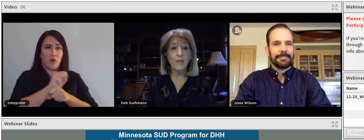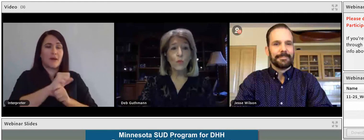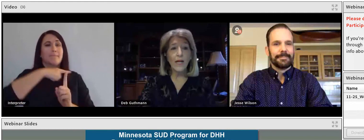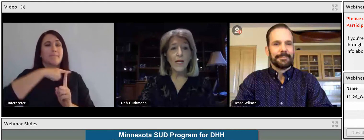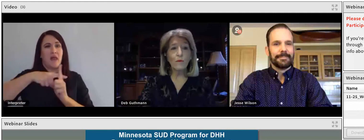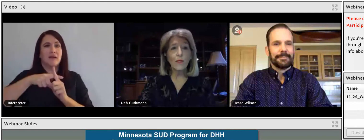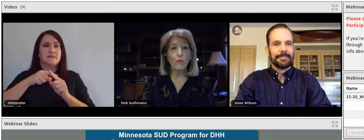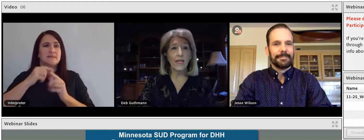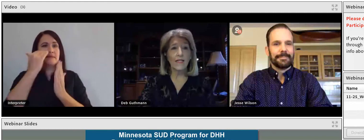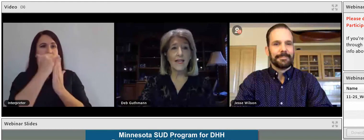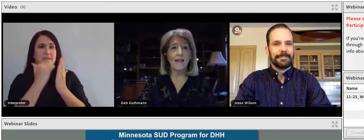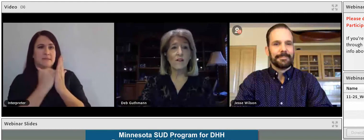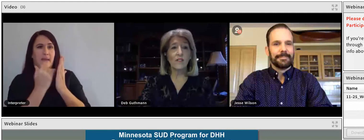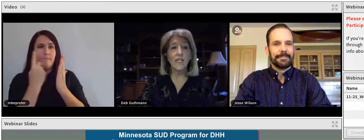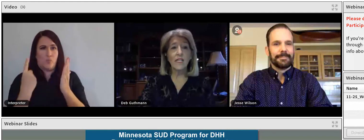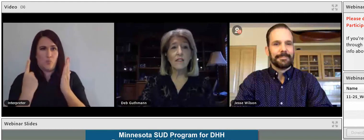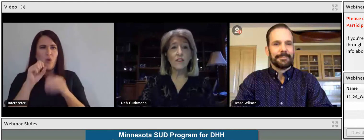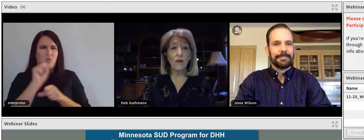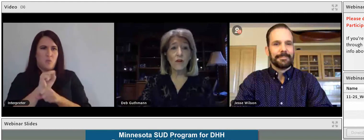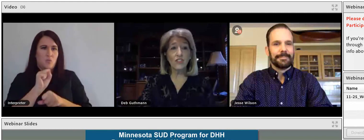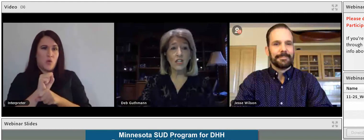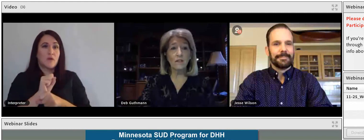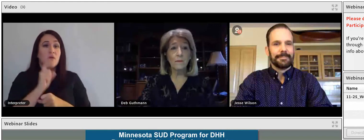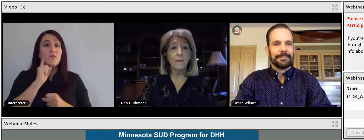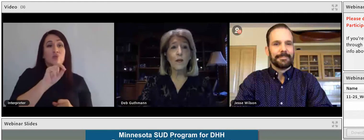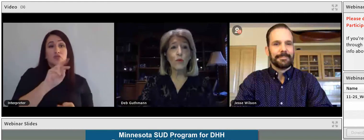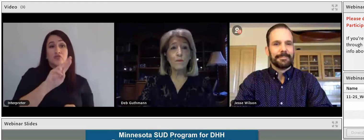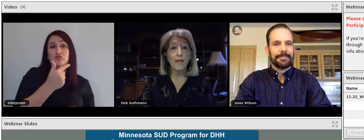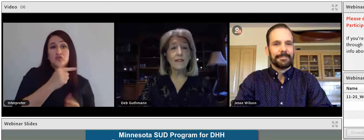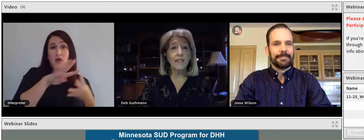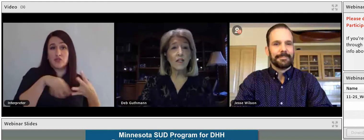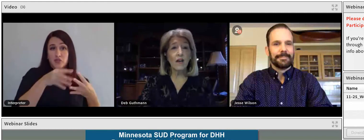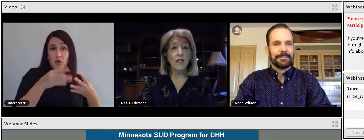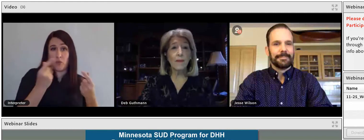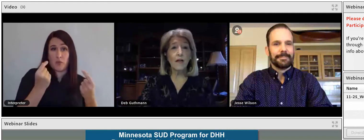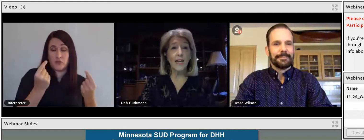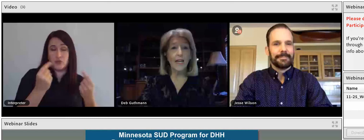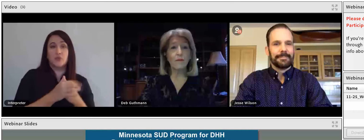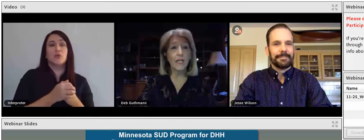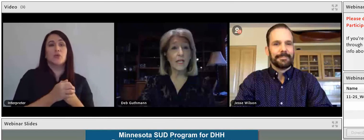work. But the way that we break it down, in the drug chart, we